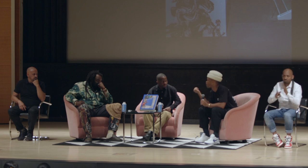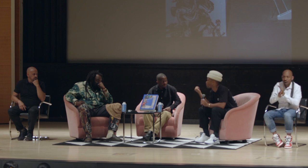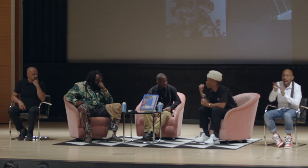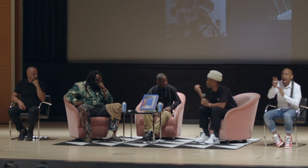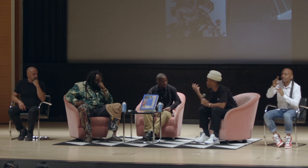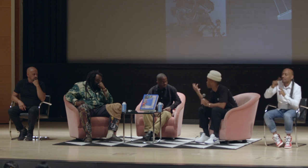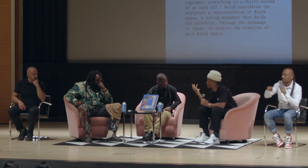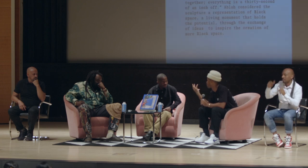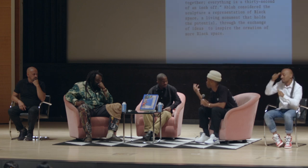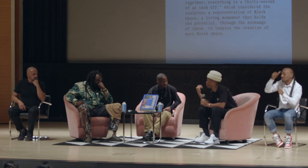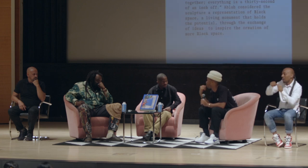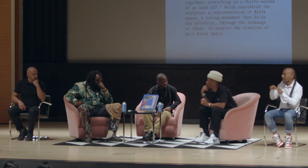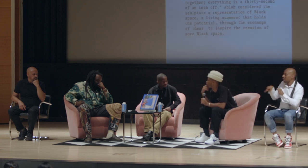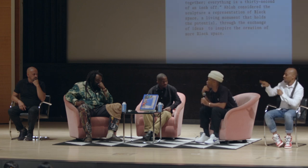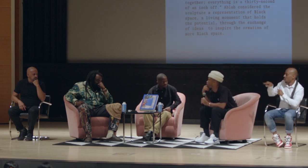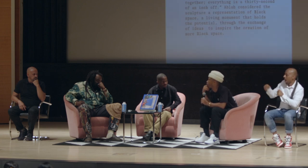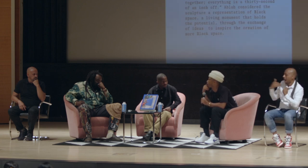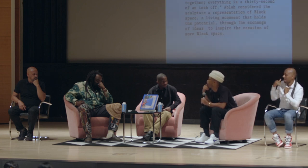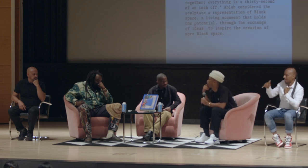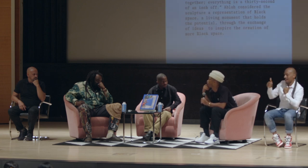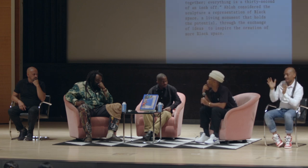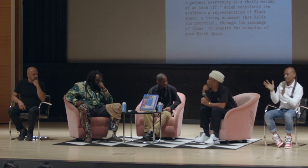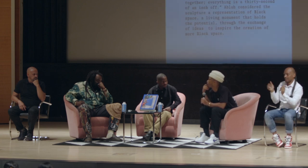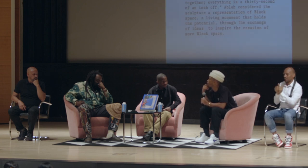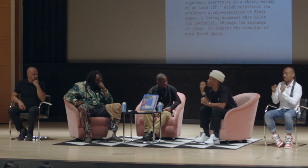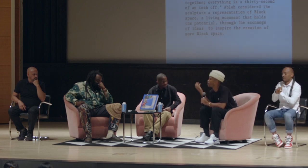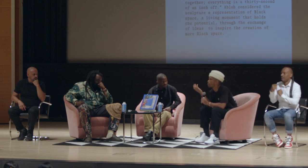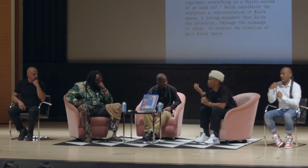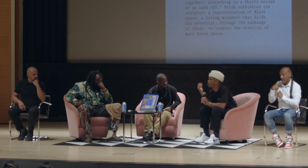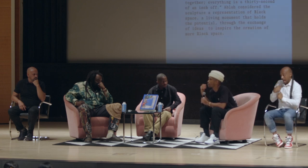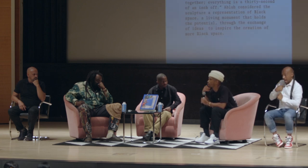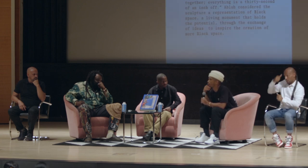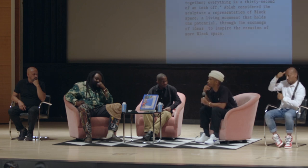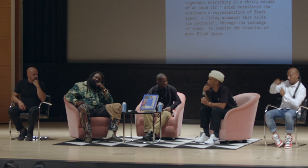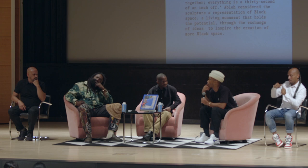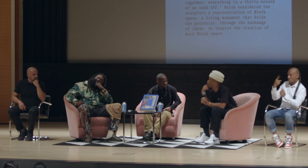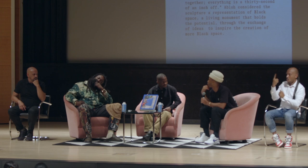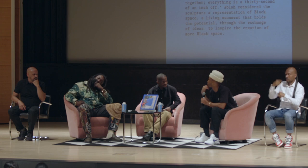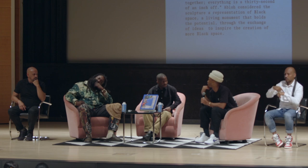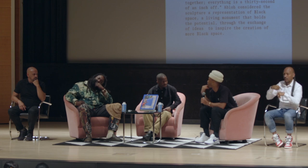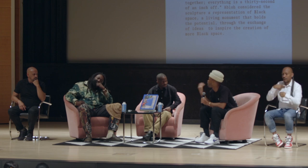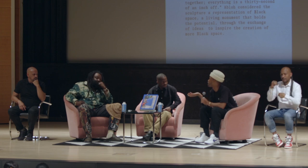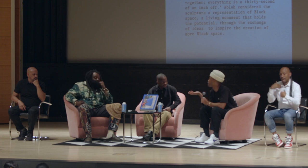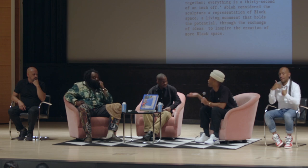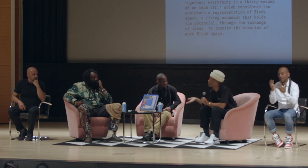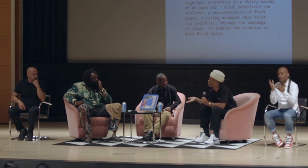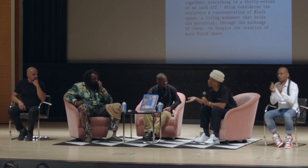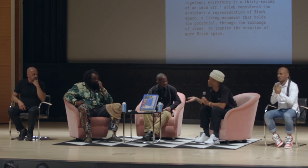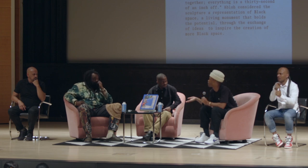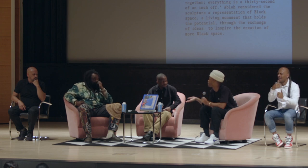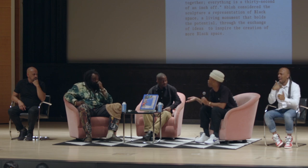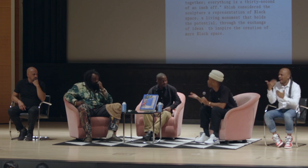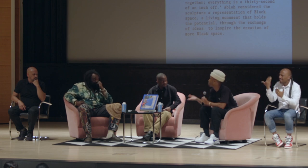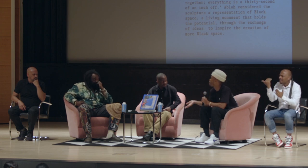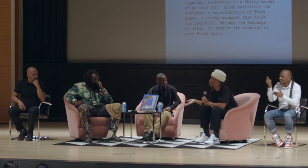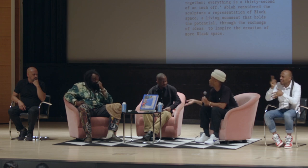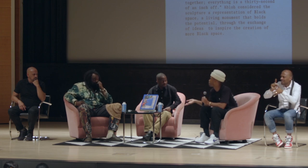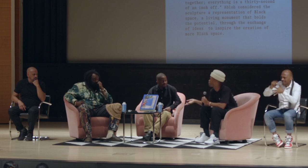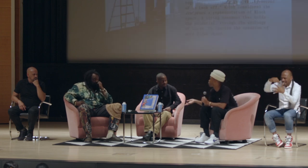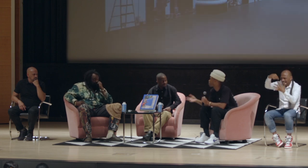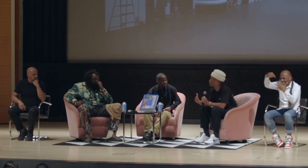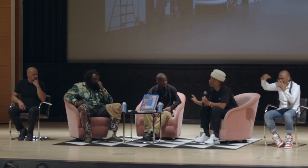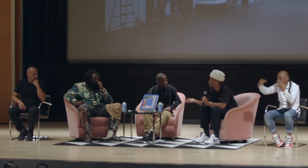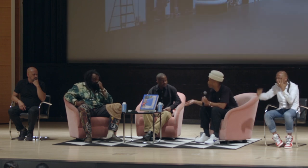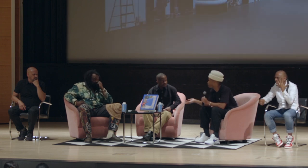because you guys were having that dialogue. I remember at one point there was a conversation about like 15 objects in the